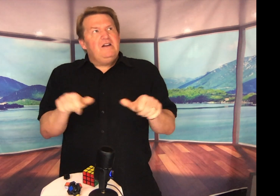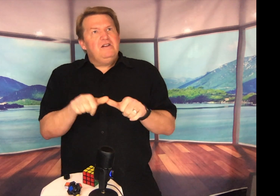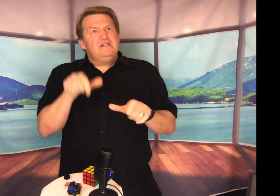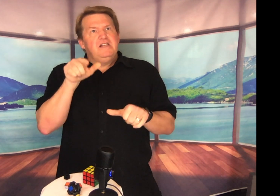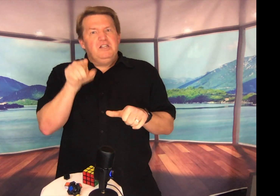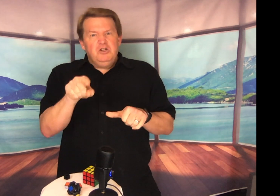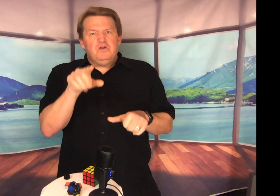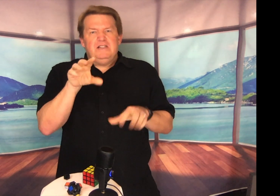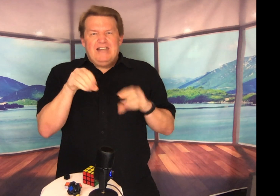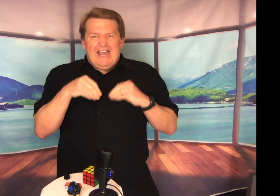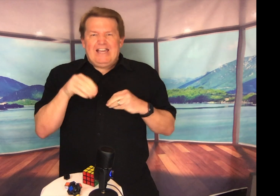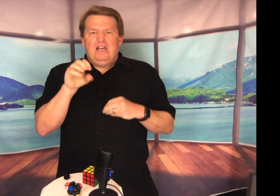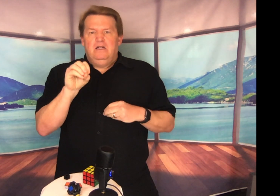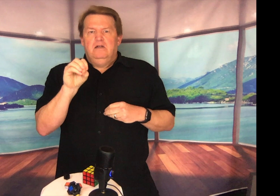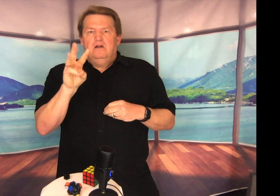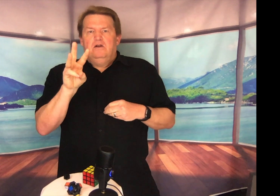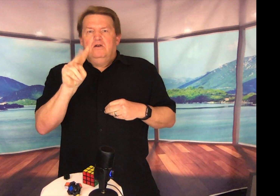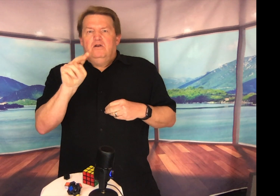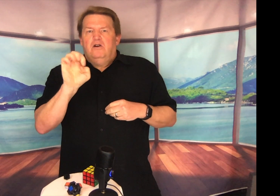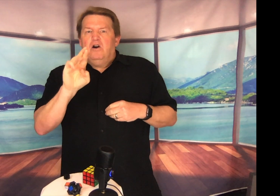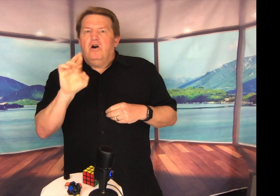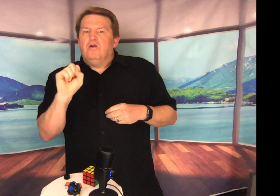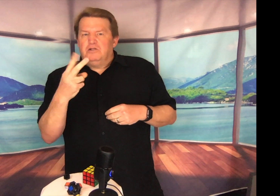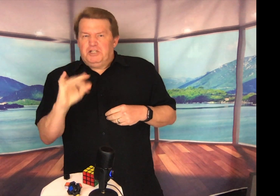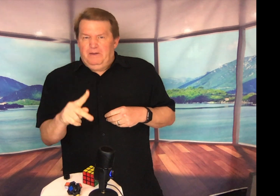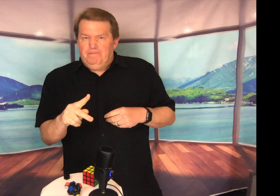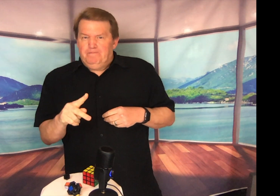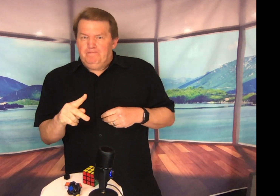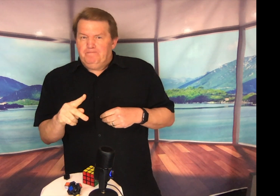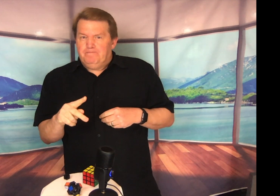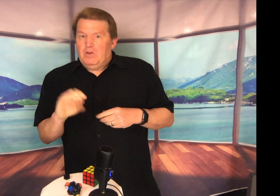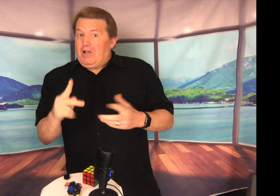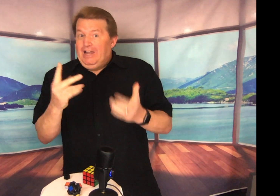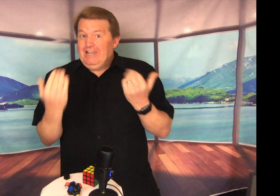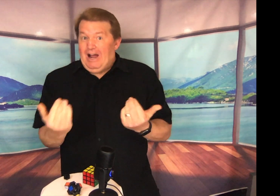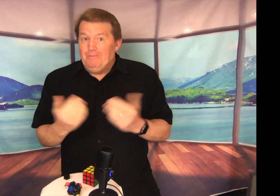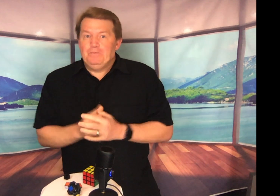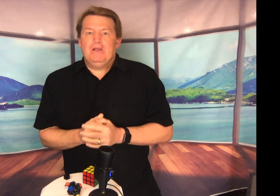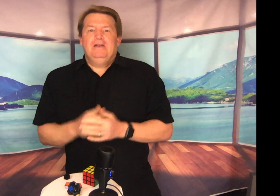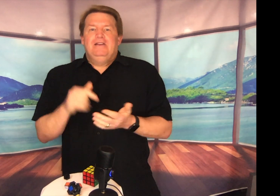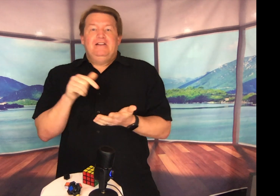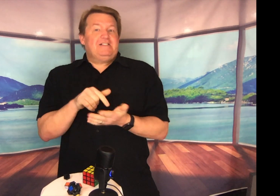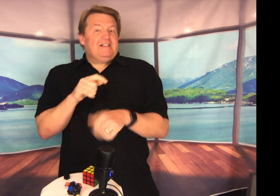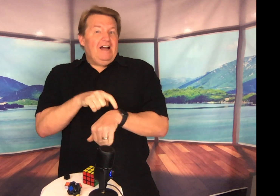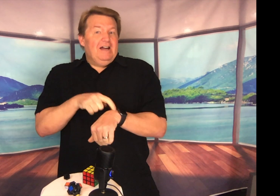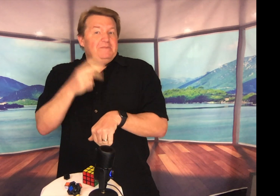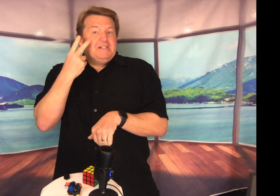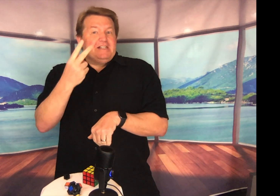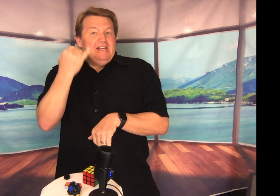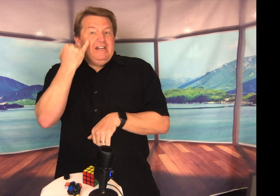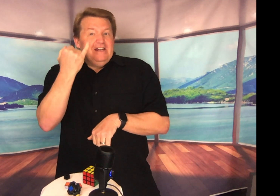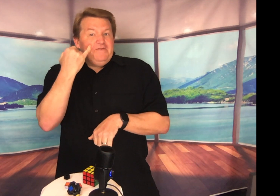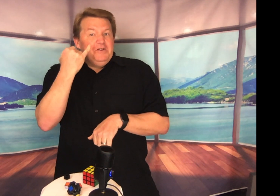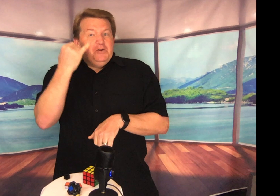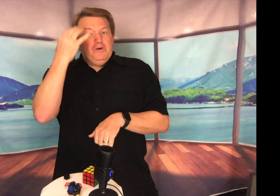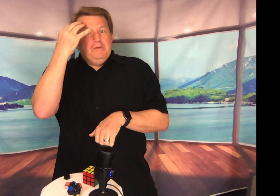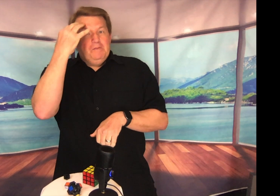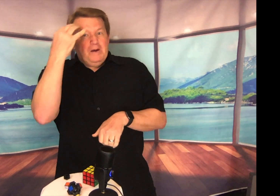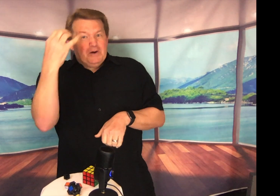areas that you can take ownership? Okay, now it's time to see if you